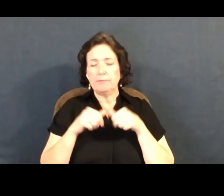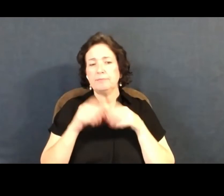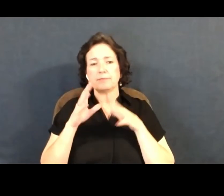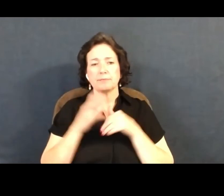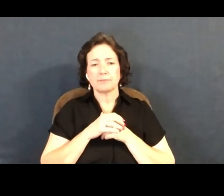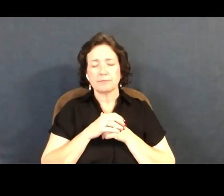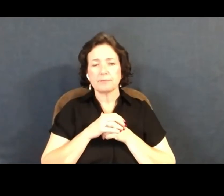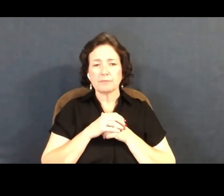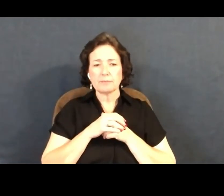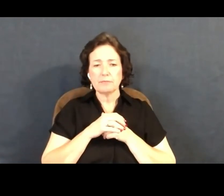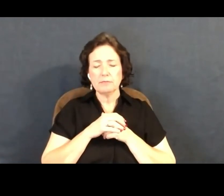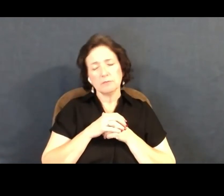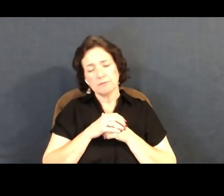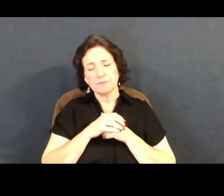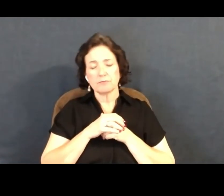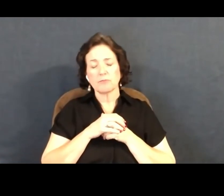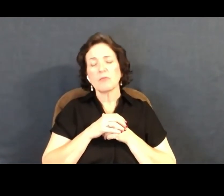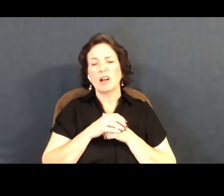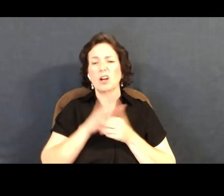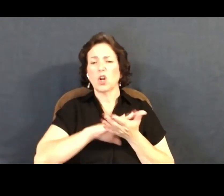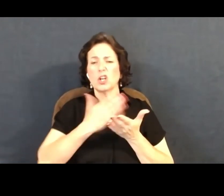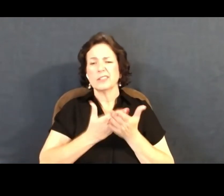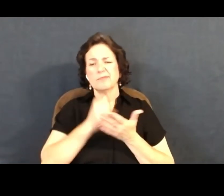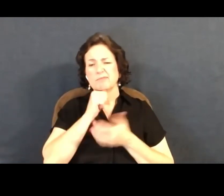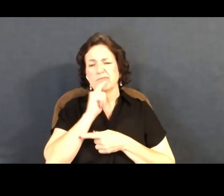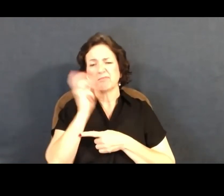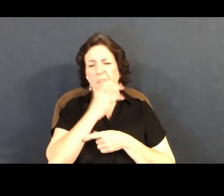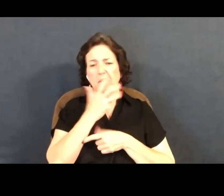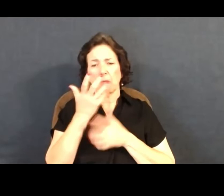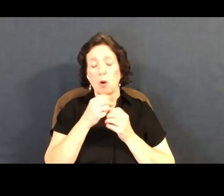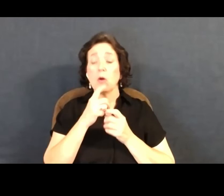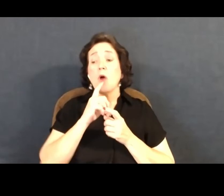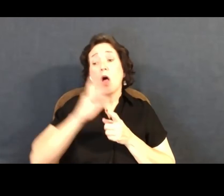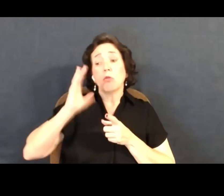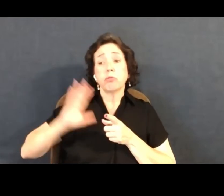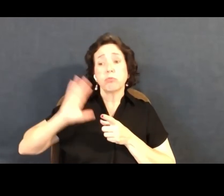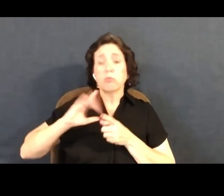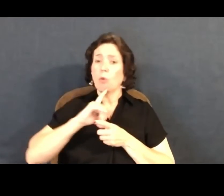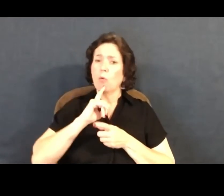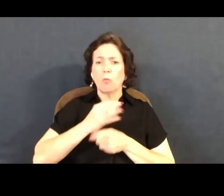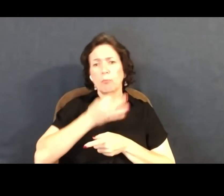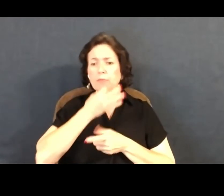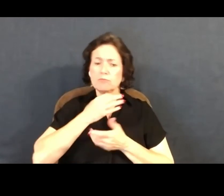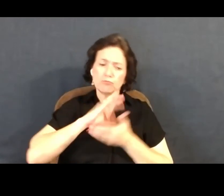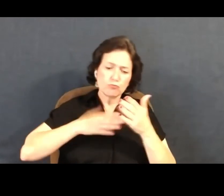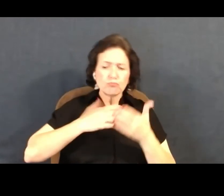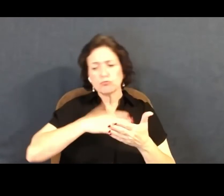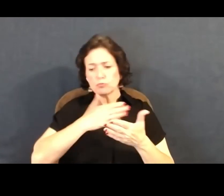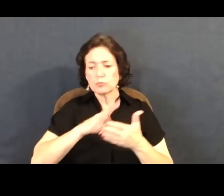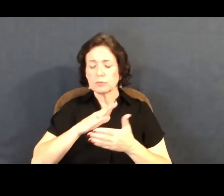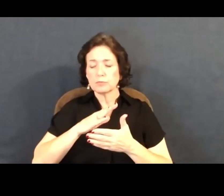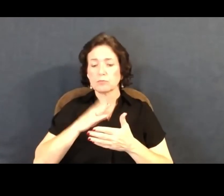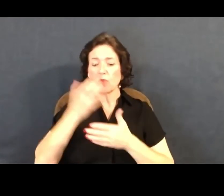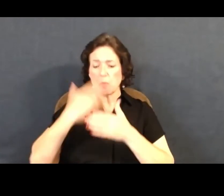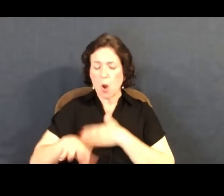Now, Grandma had probably been a great cook at one point in time. You know, she had had my mother, who was her daughter. And my mother had just